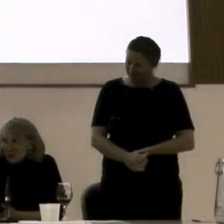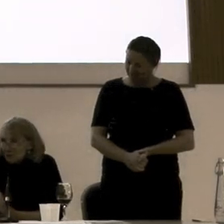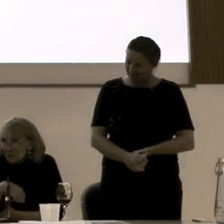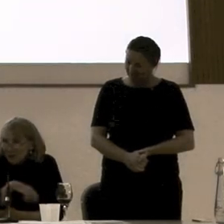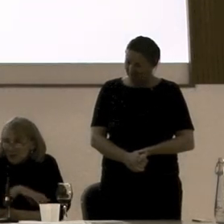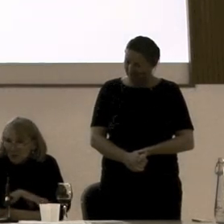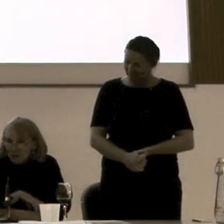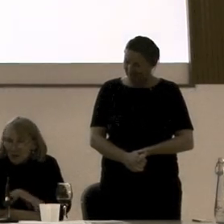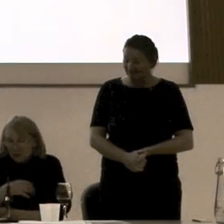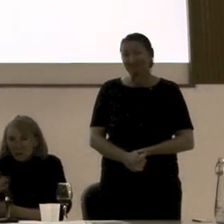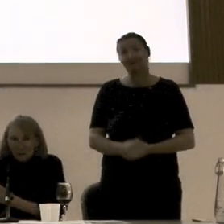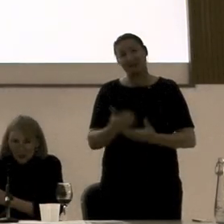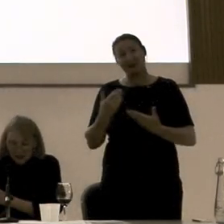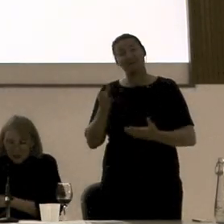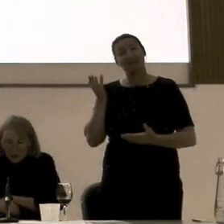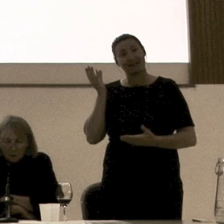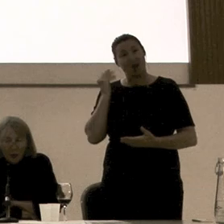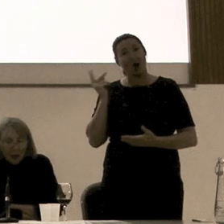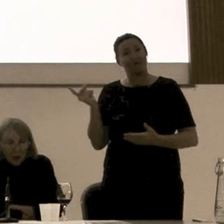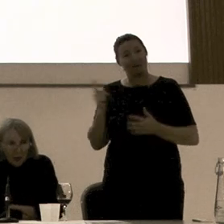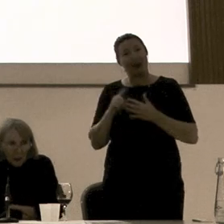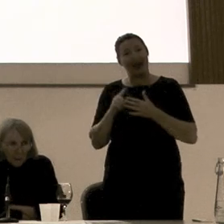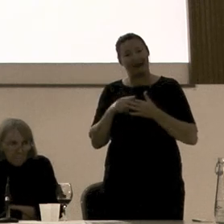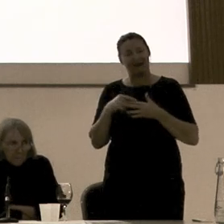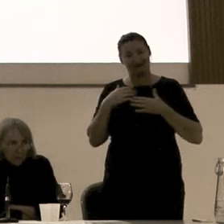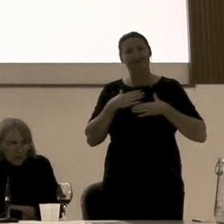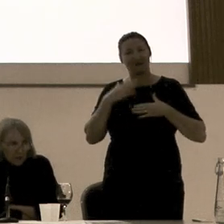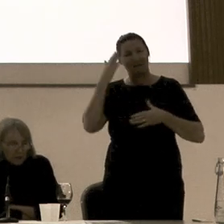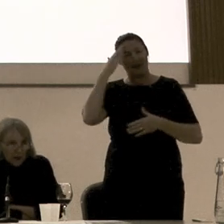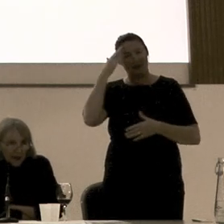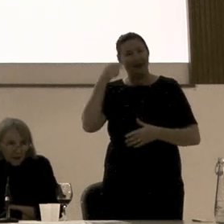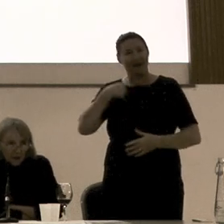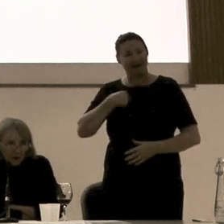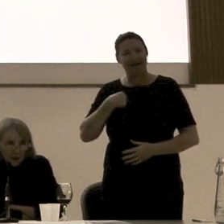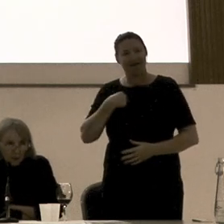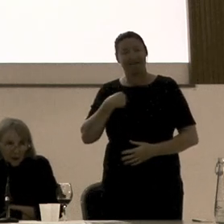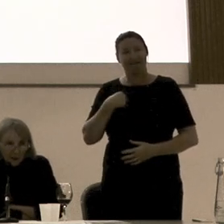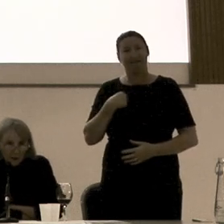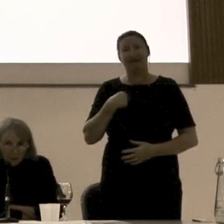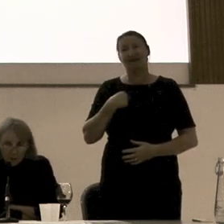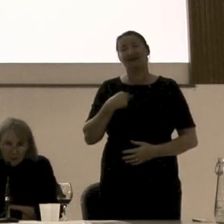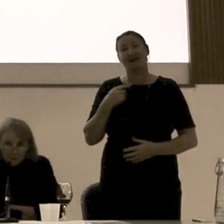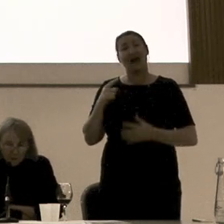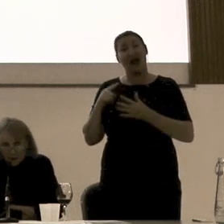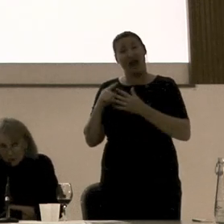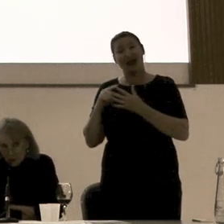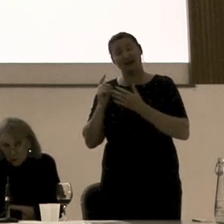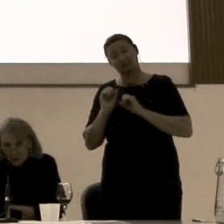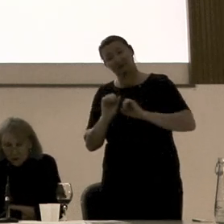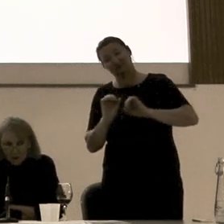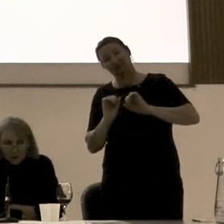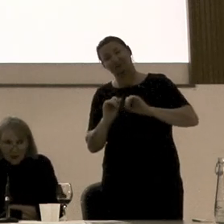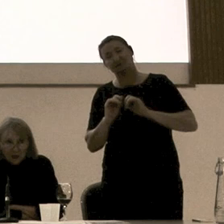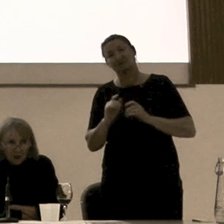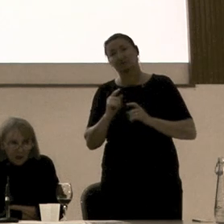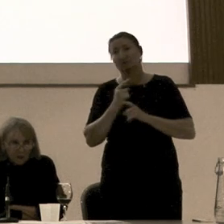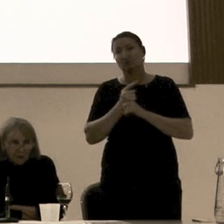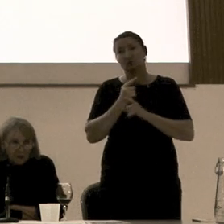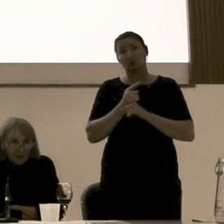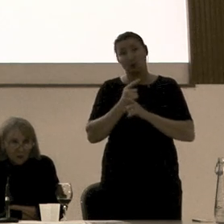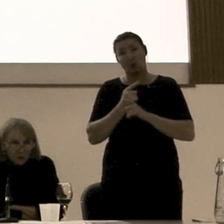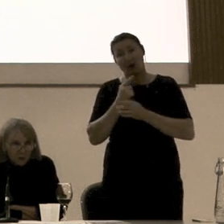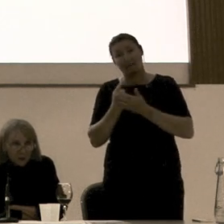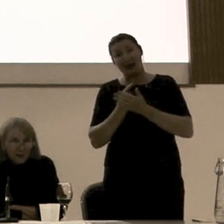So you've heard from, so I'm Ellen's mum. You've heard from Ellen about the fact that she went through